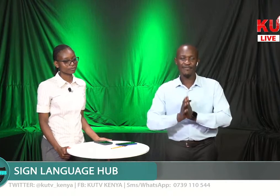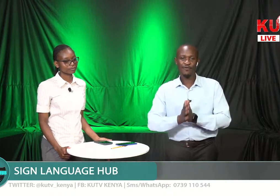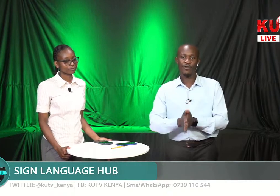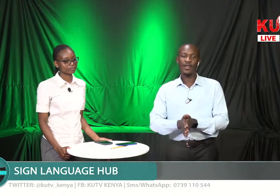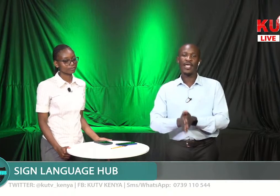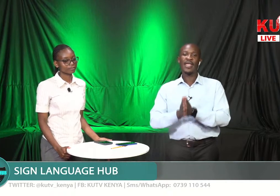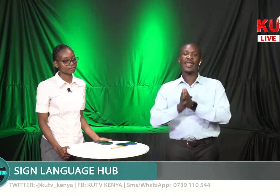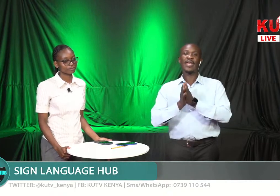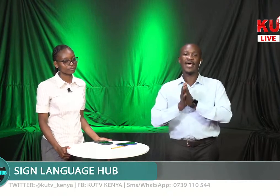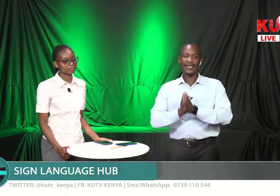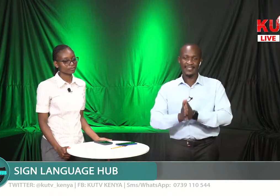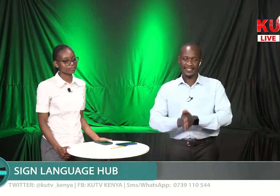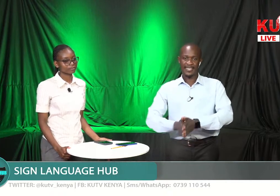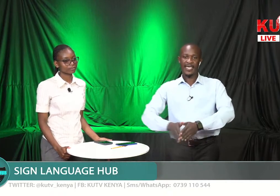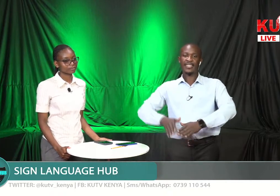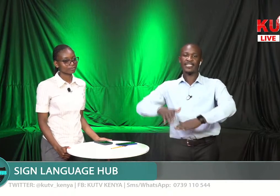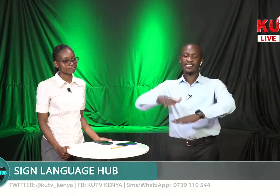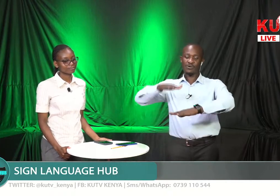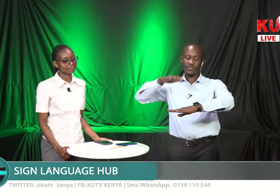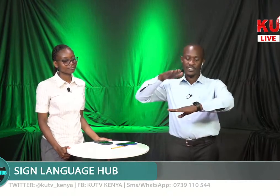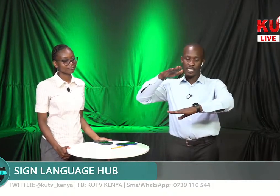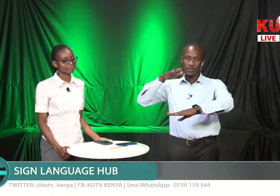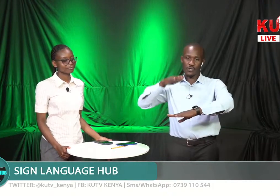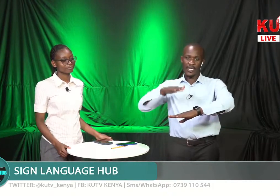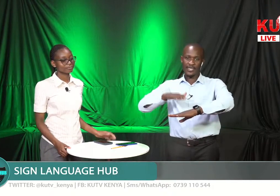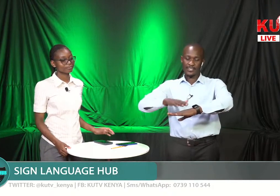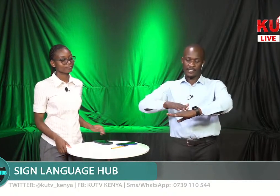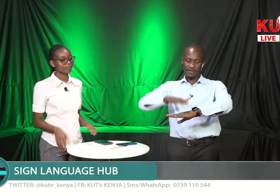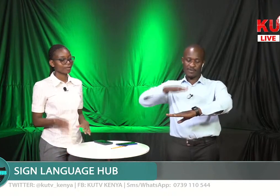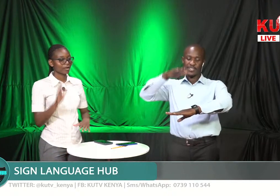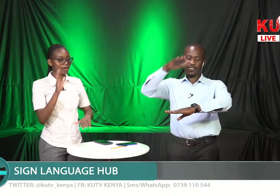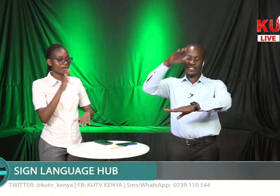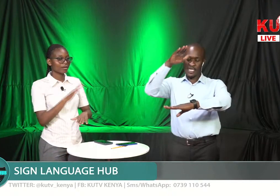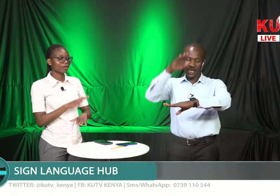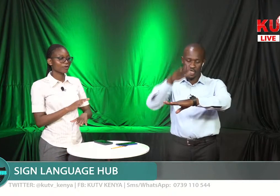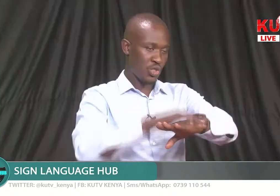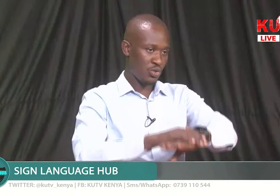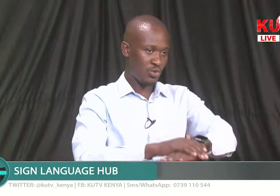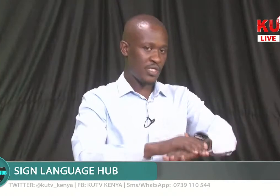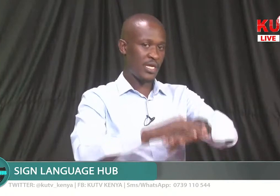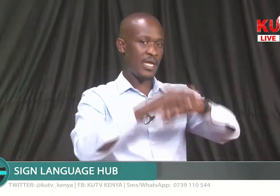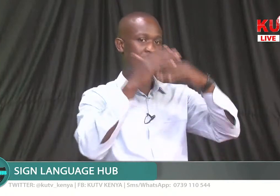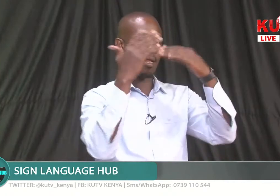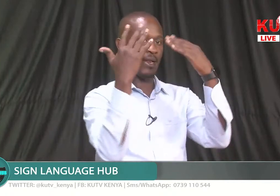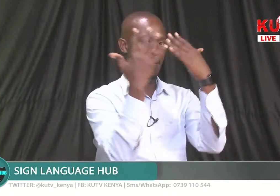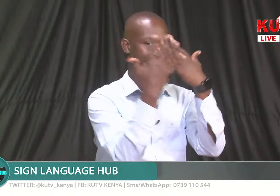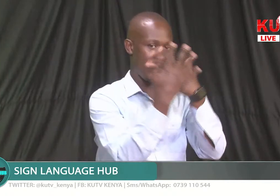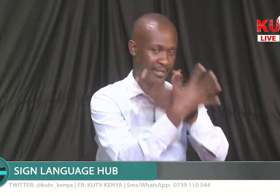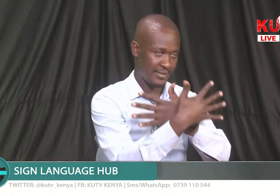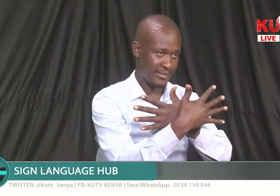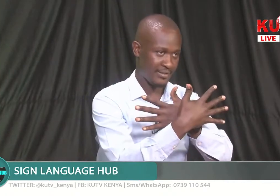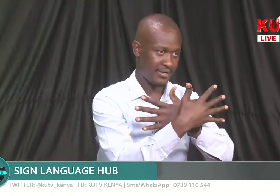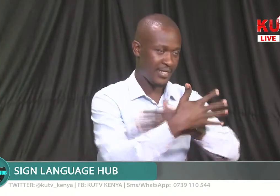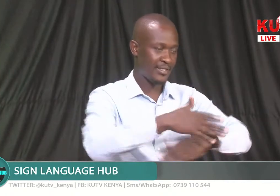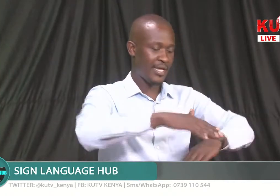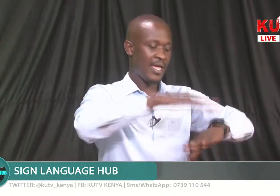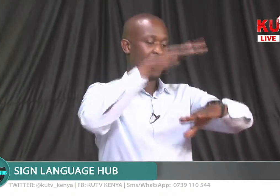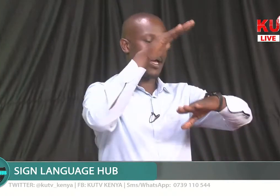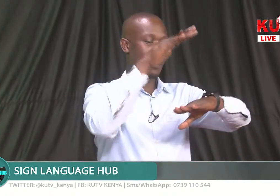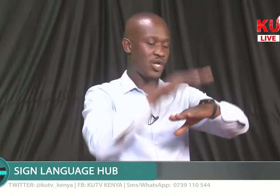wonderful night. And this is how we say good night. Remember this? Good night. All right?